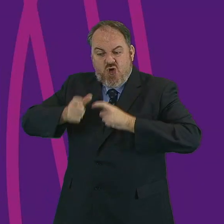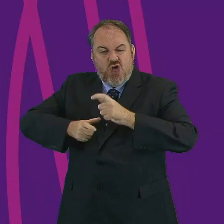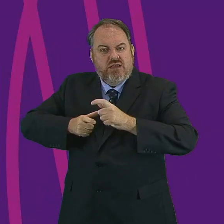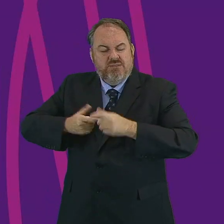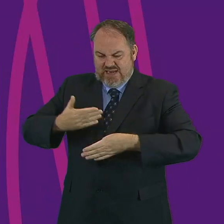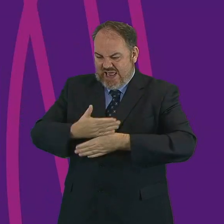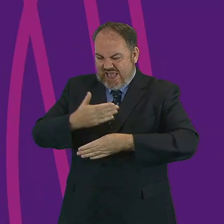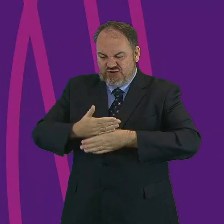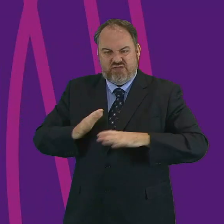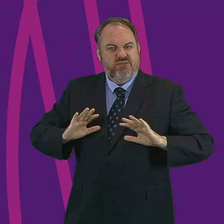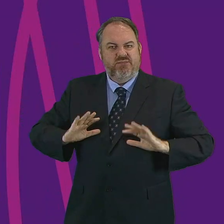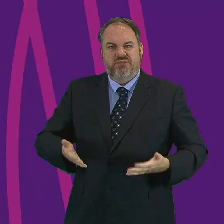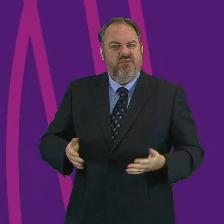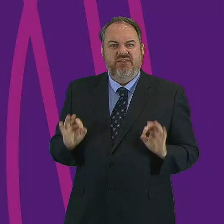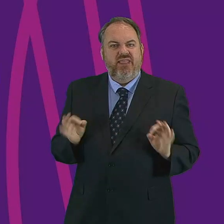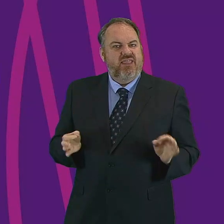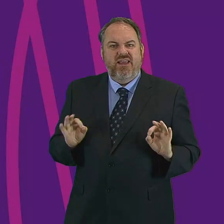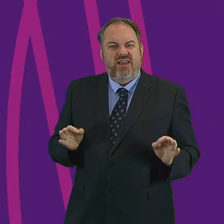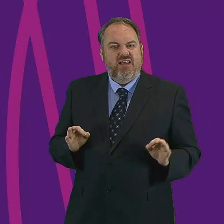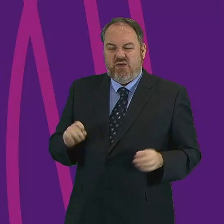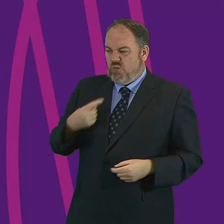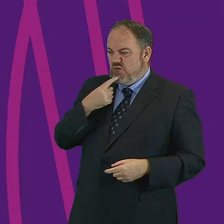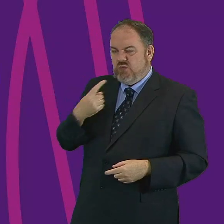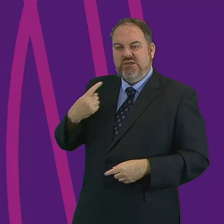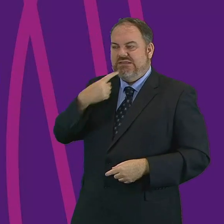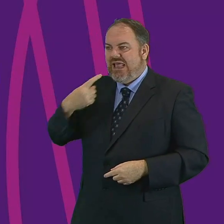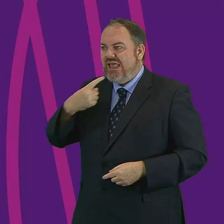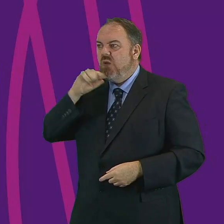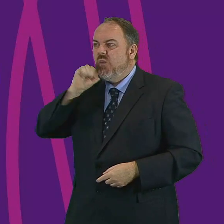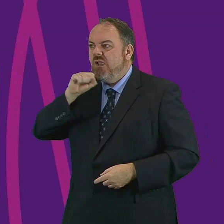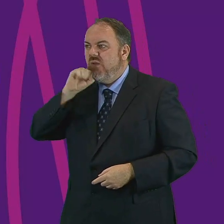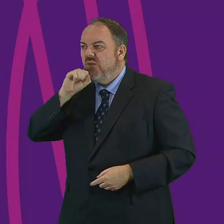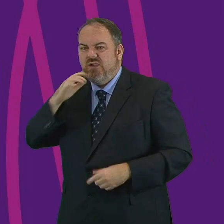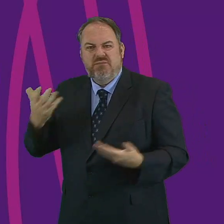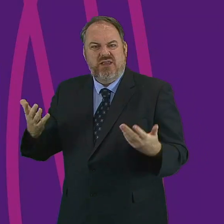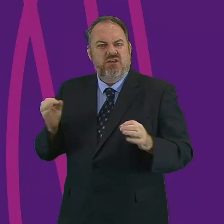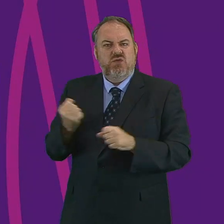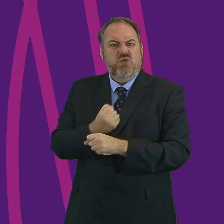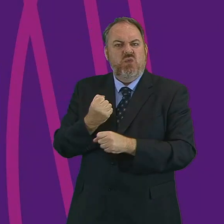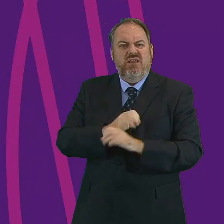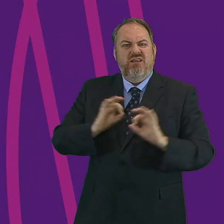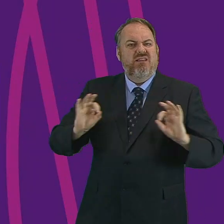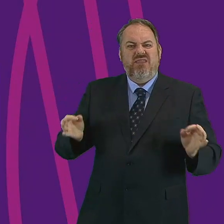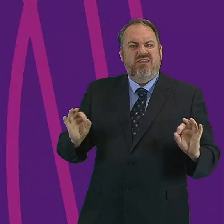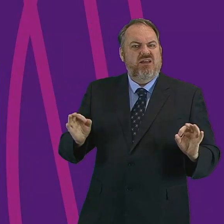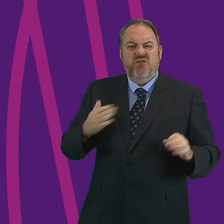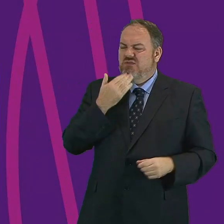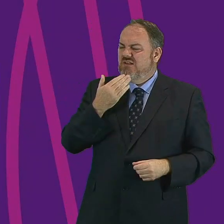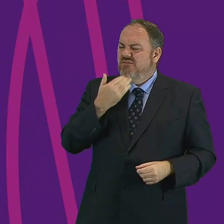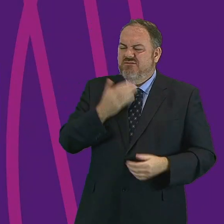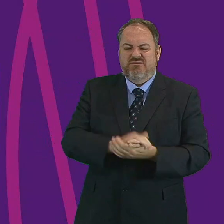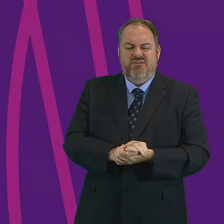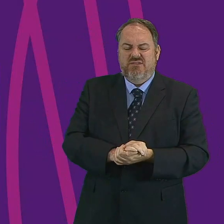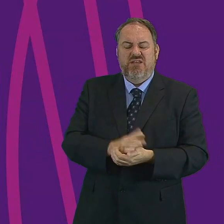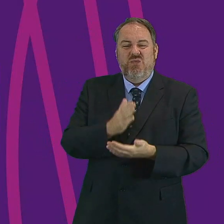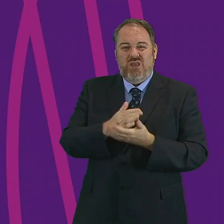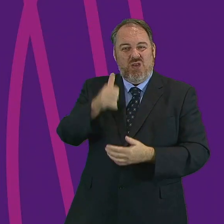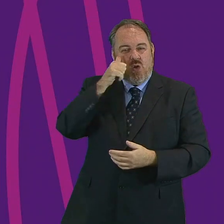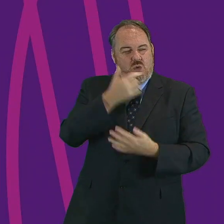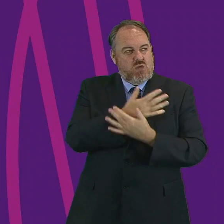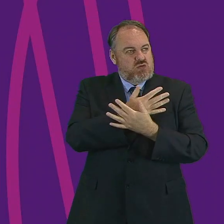her government simply doesn't match up to the rhetoric when it comes to the strengthening of the rights of victims of crime. The family of Michelle Stewart, as with so many other